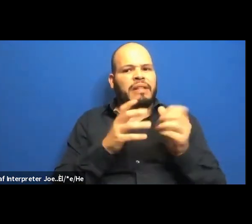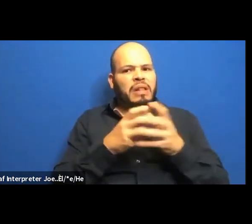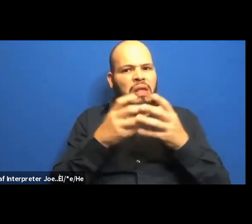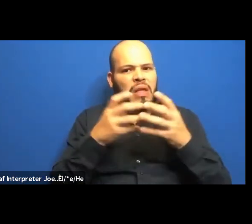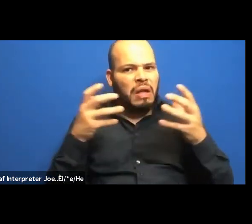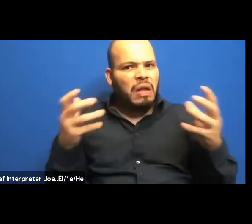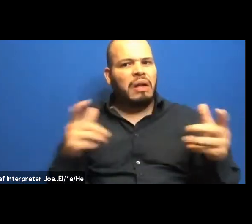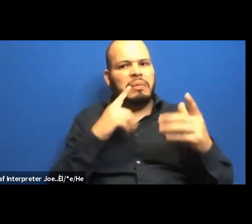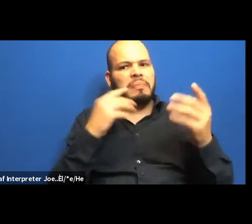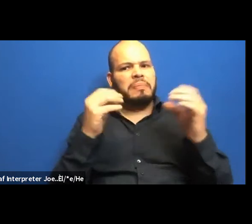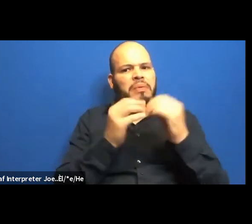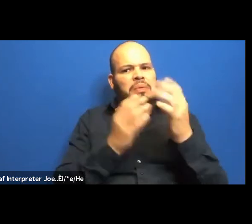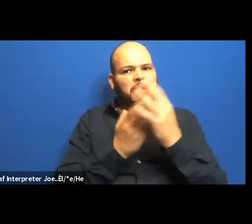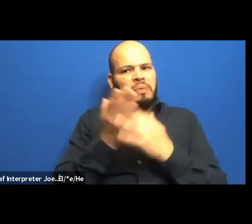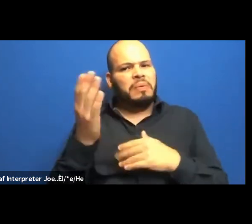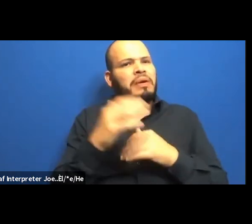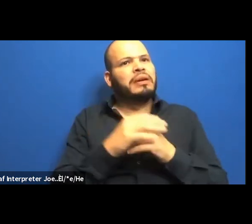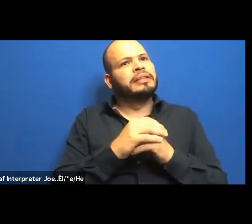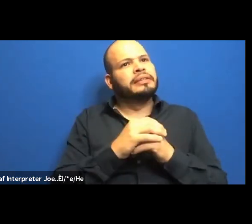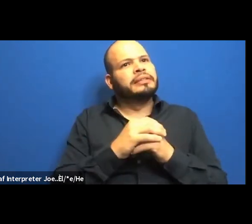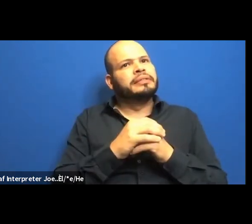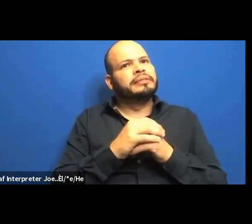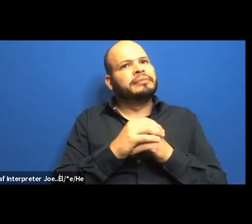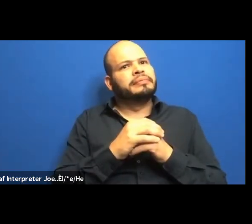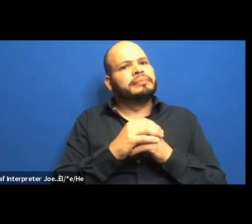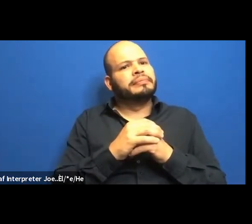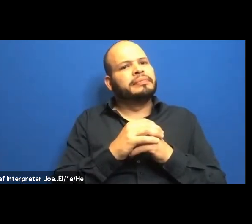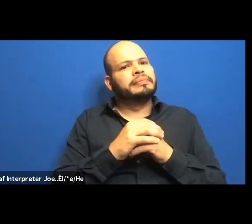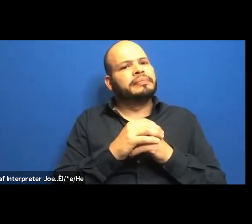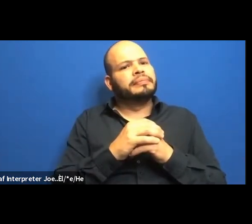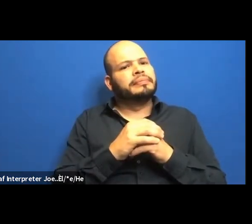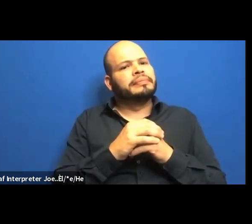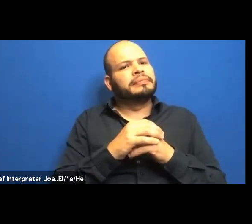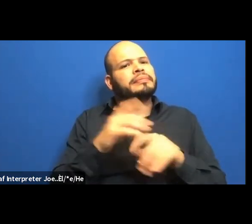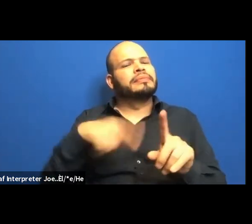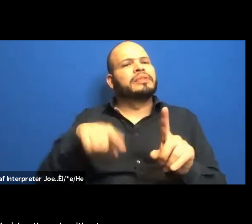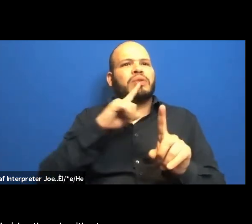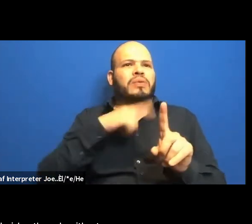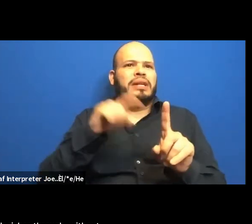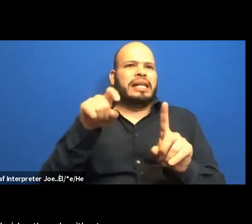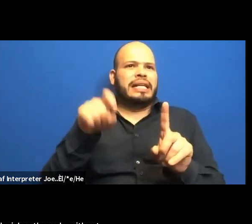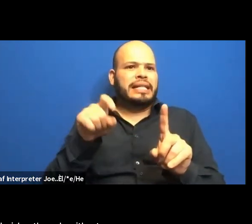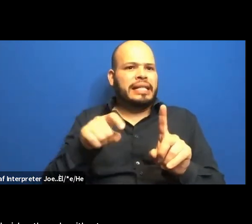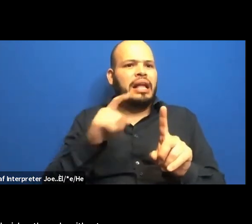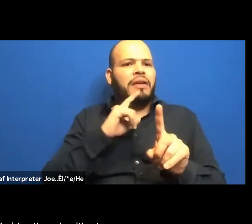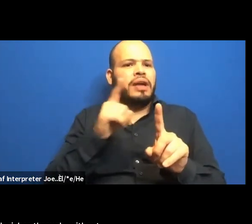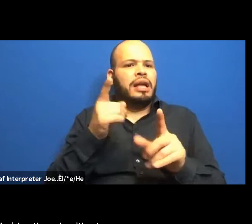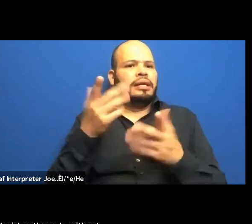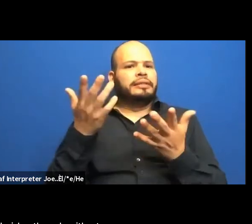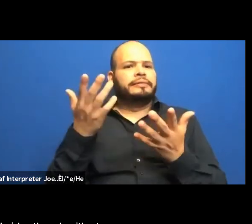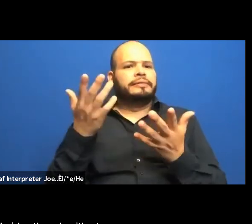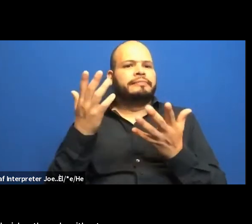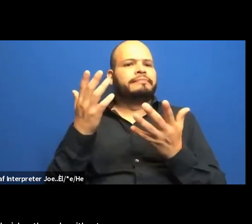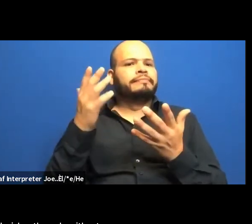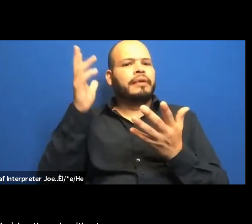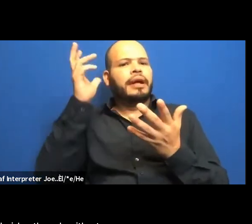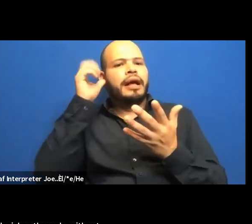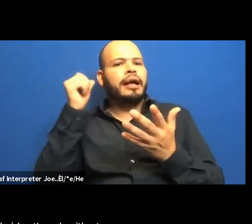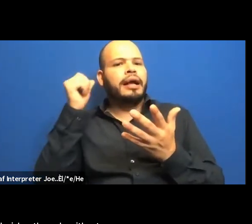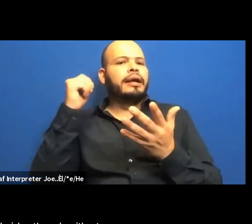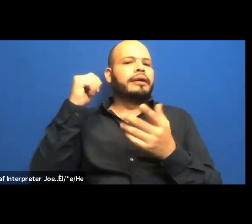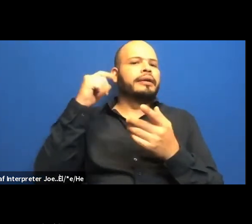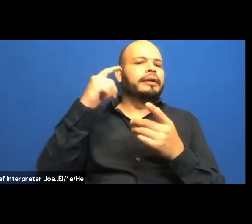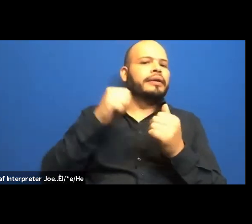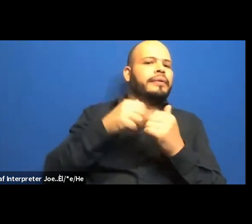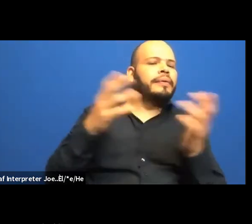decipher through without having an adult or multiple adults there telling them what we feel like they should be doing or telling them